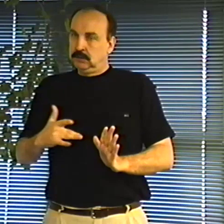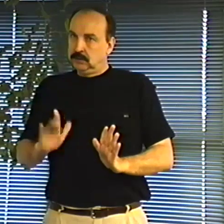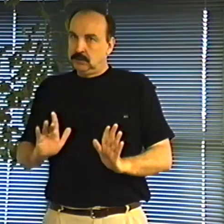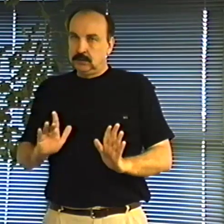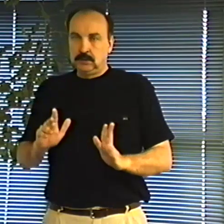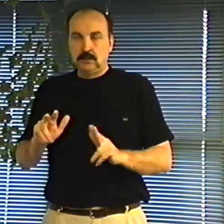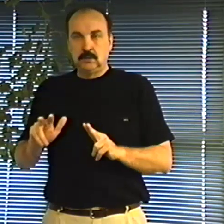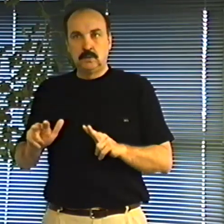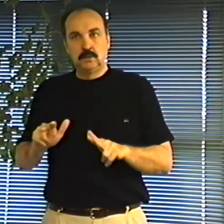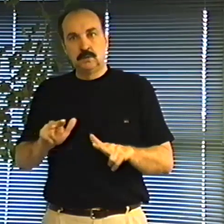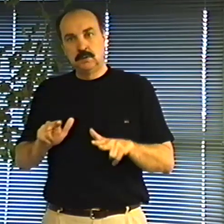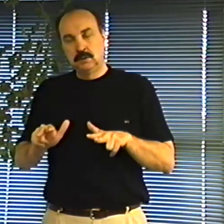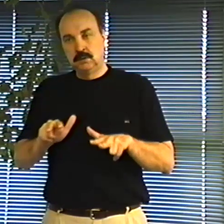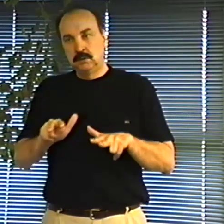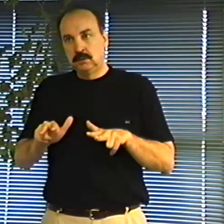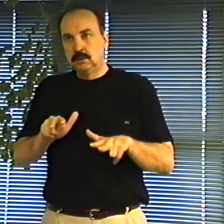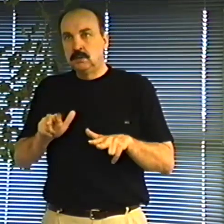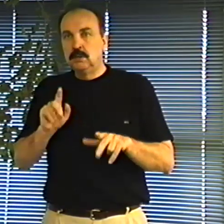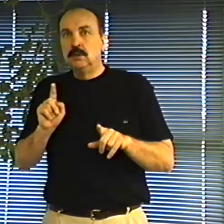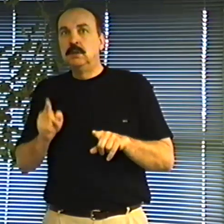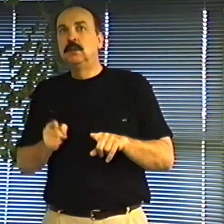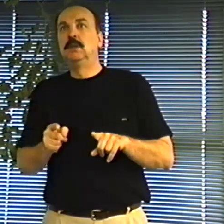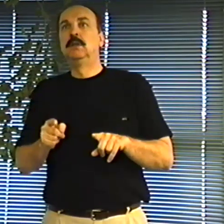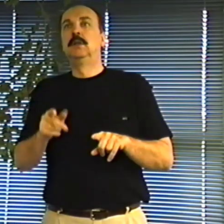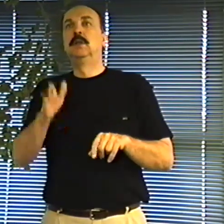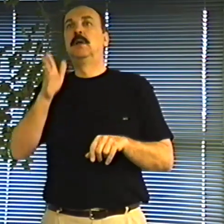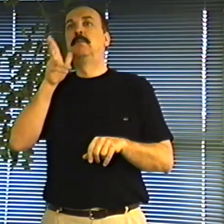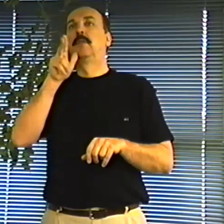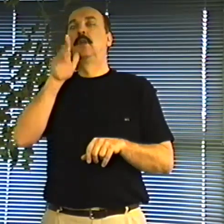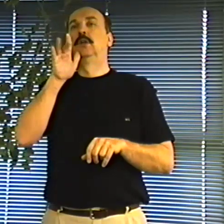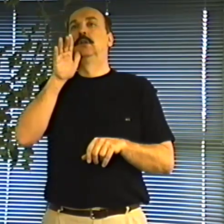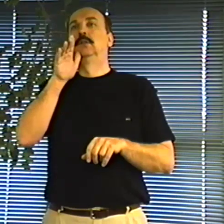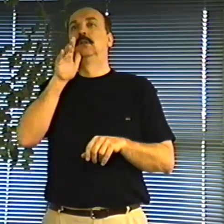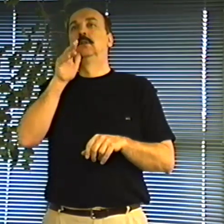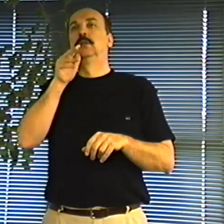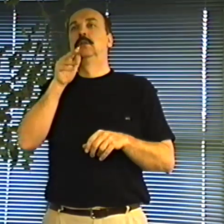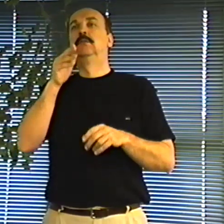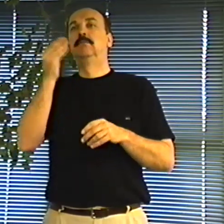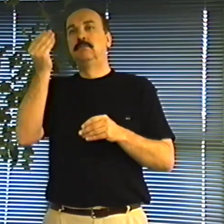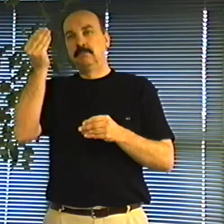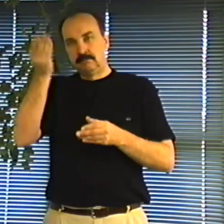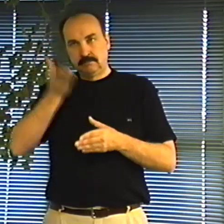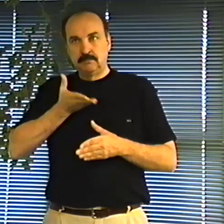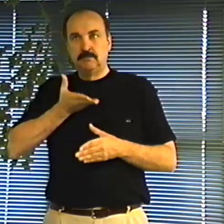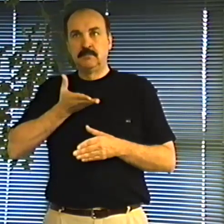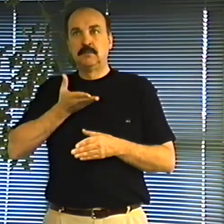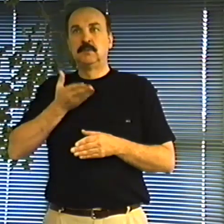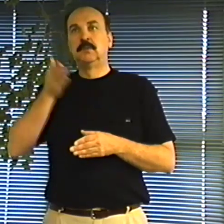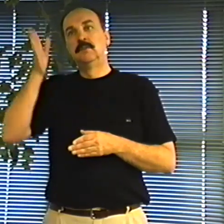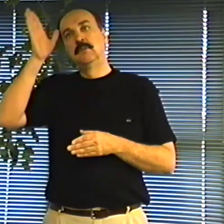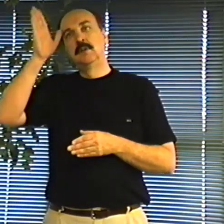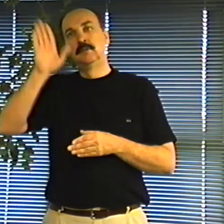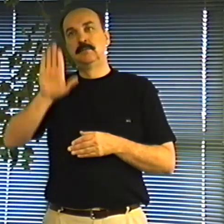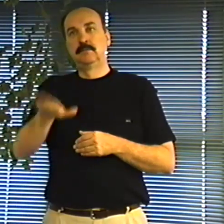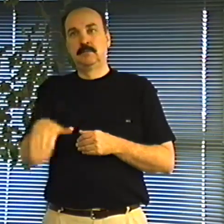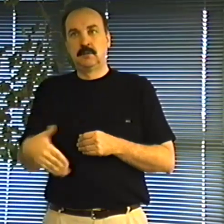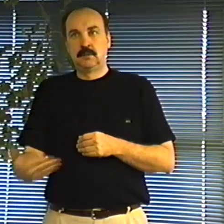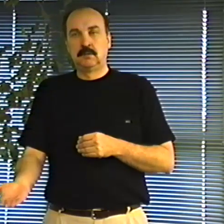quite right. So as I walked down the stairs into the main room and I saw my mother, she had told me that my father had passed